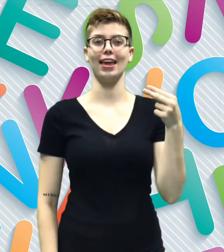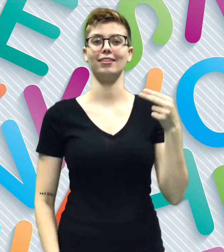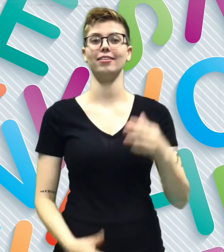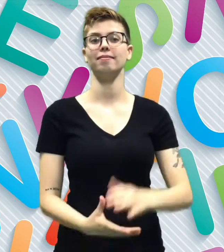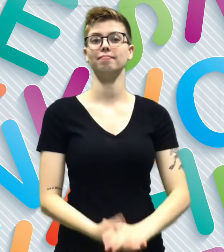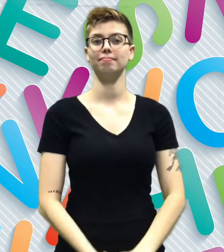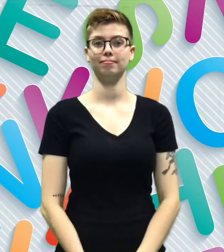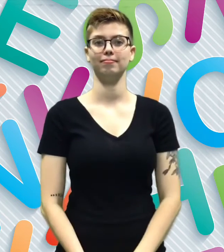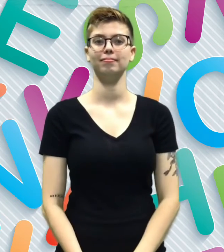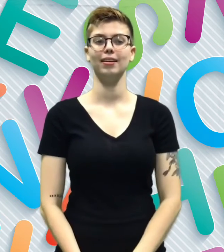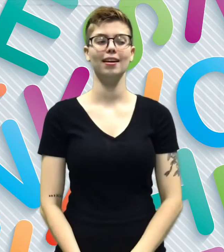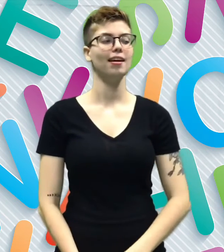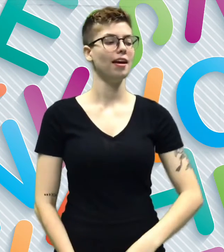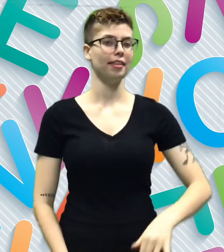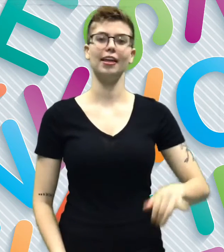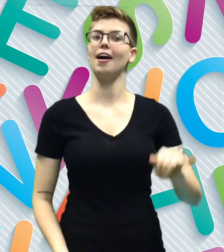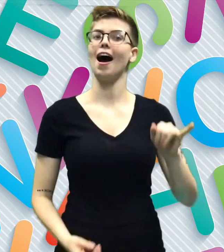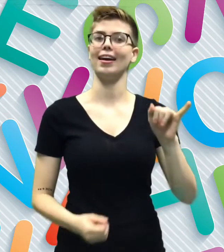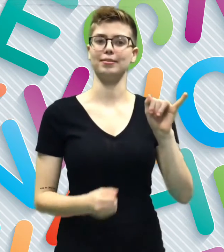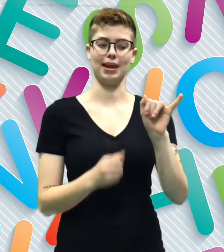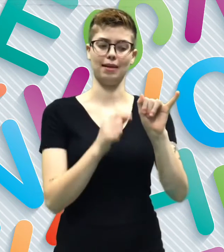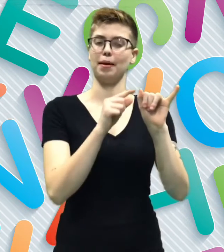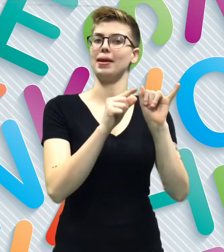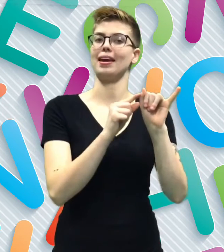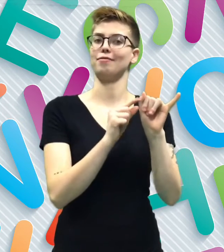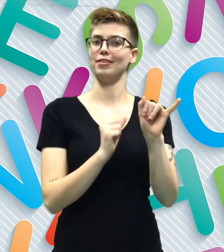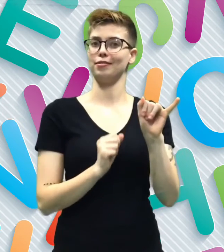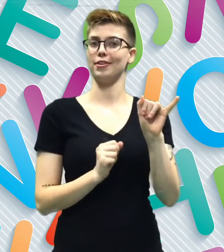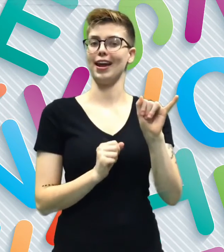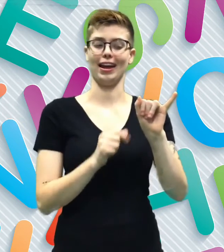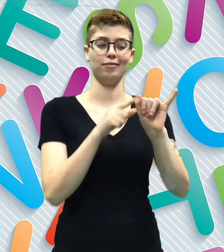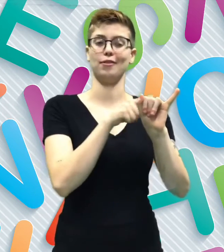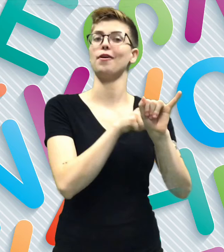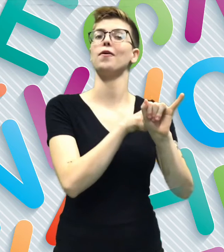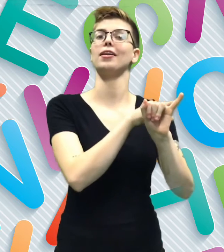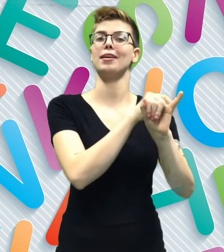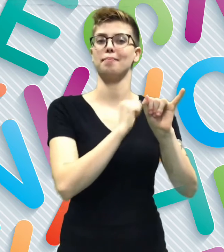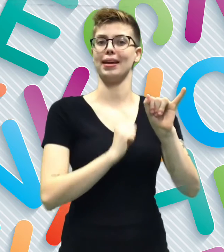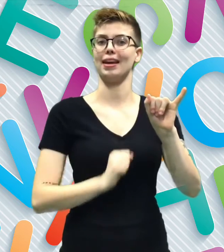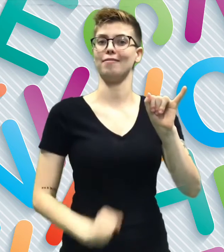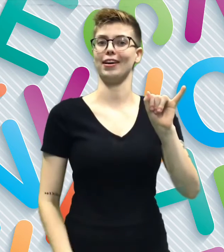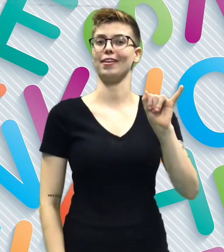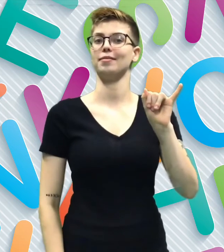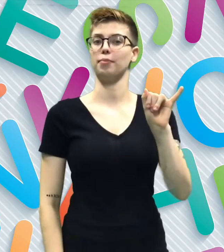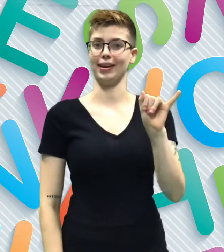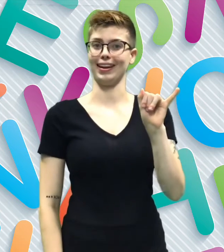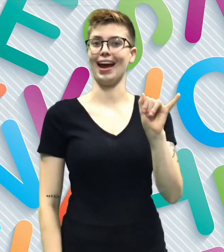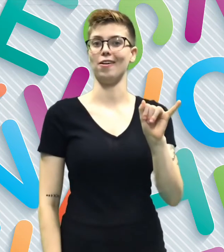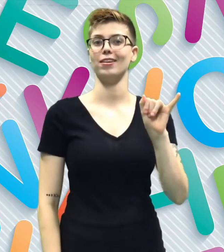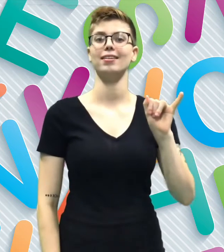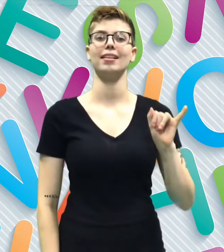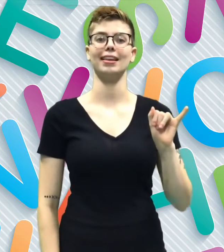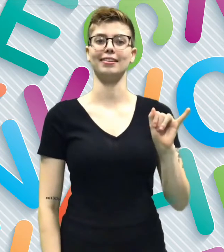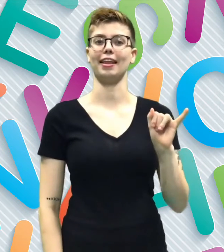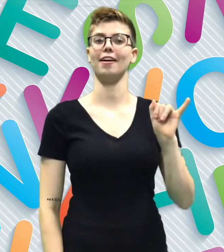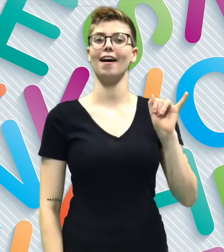H. The letter I is made by making a fist with your hand with only your pinky finger pointing out. That's the letter